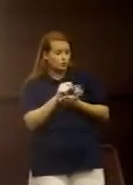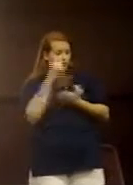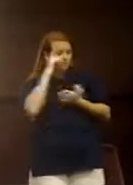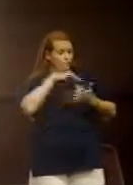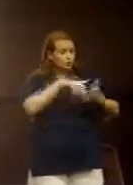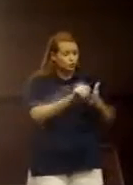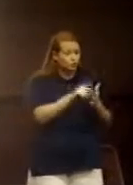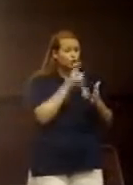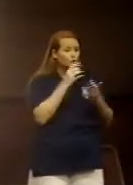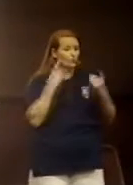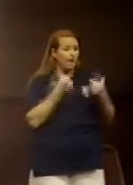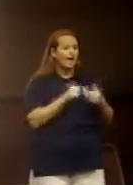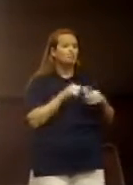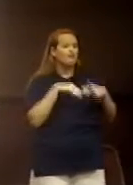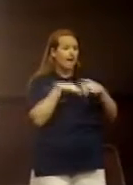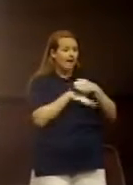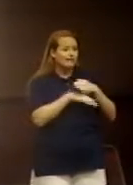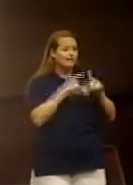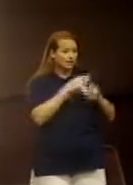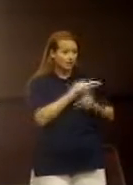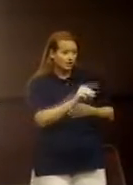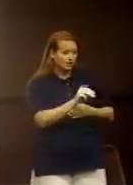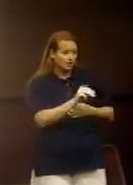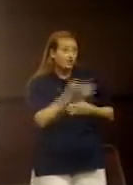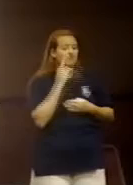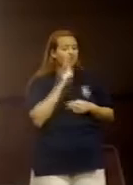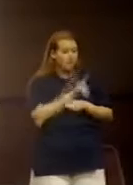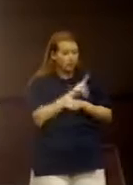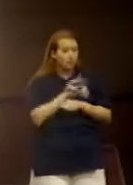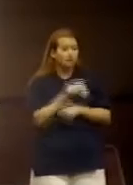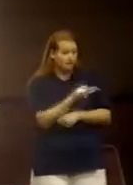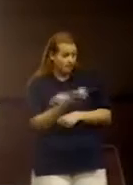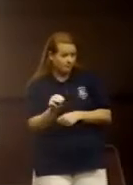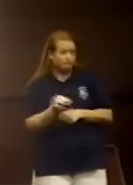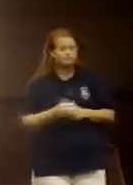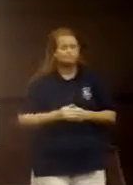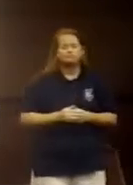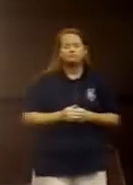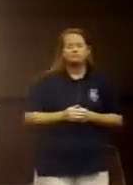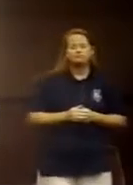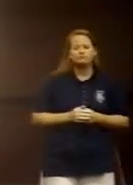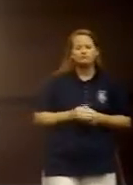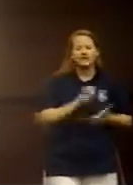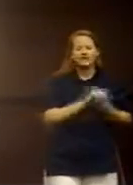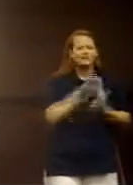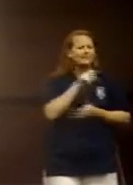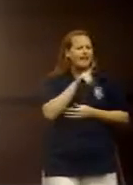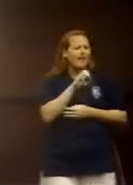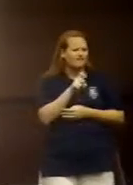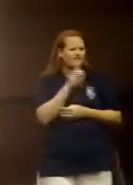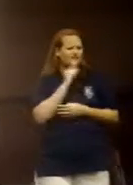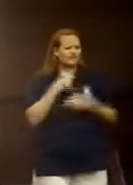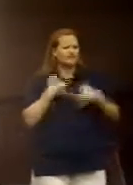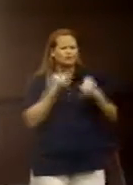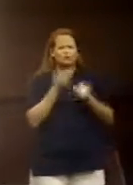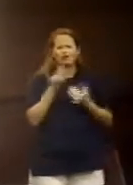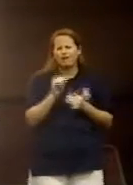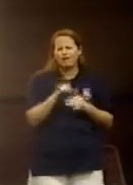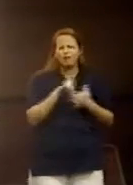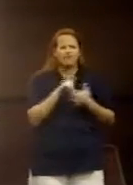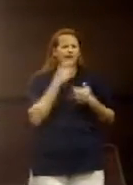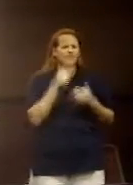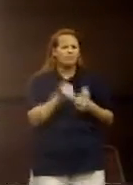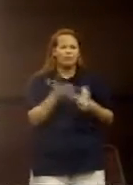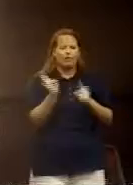for students that had access to them. They were using them. This affects issue is another one that's just been